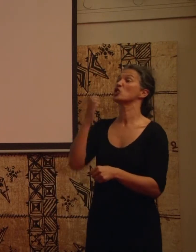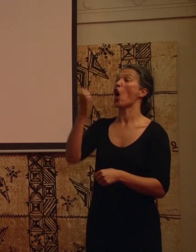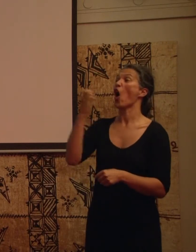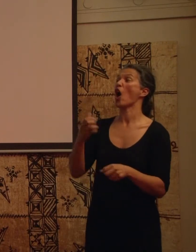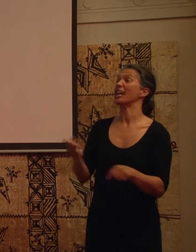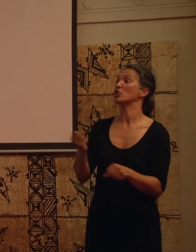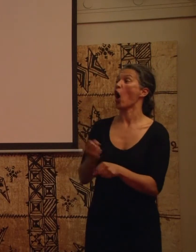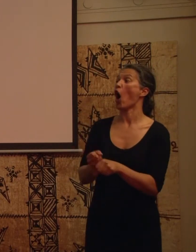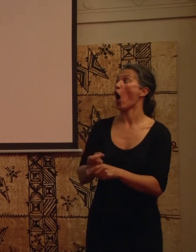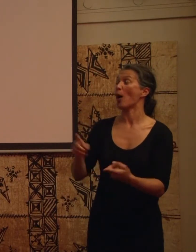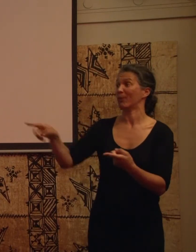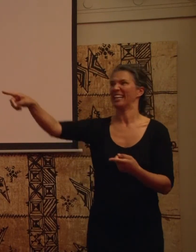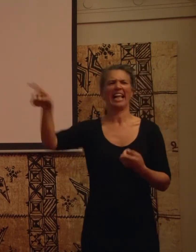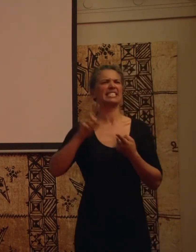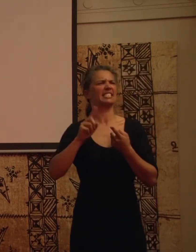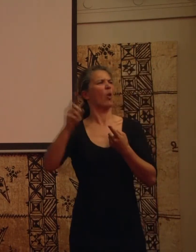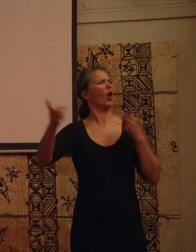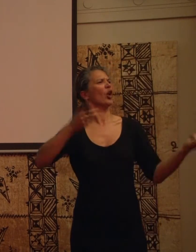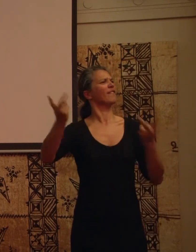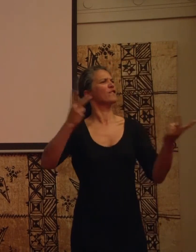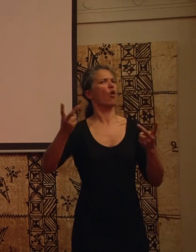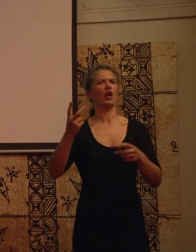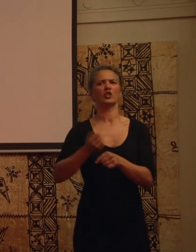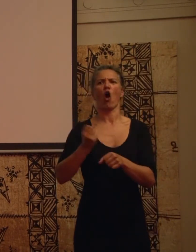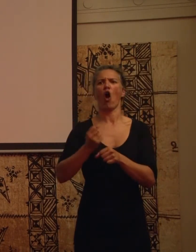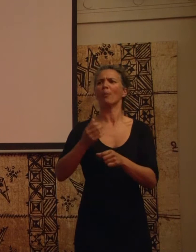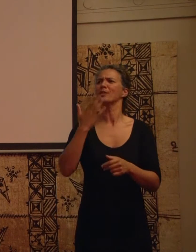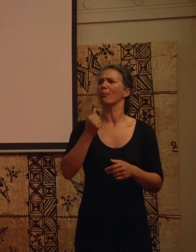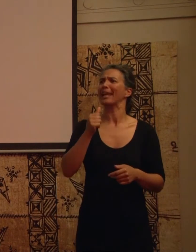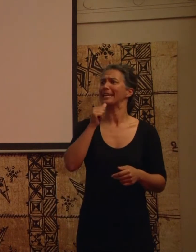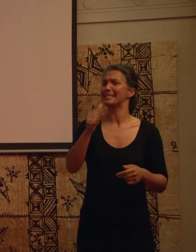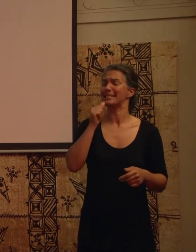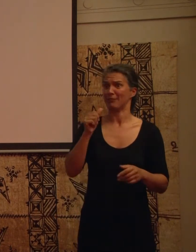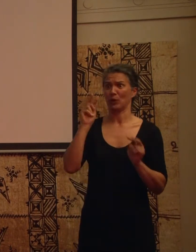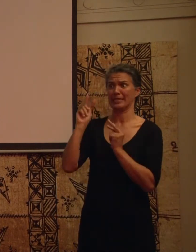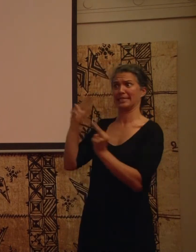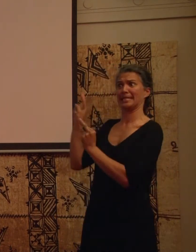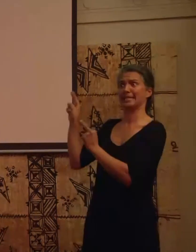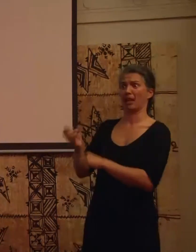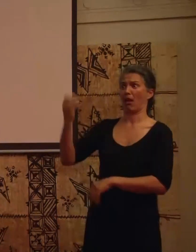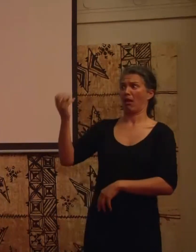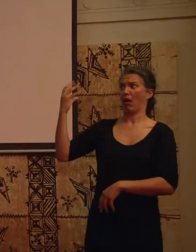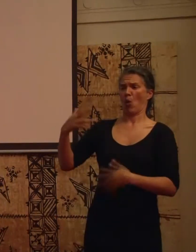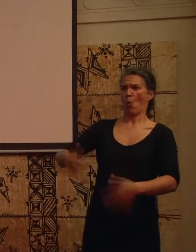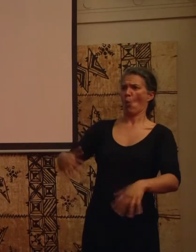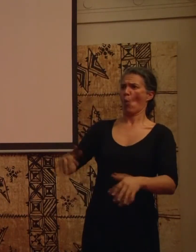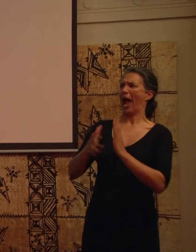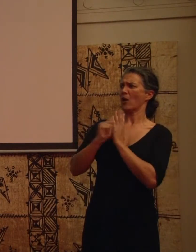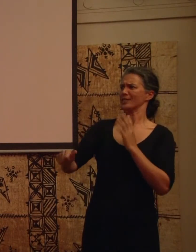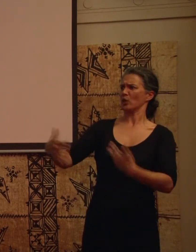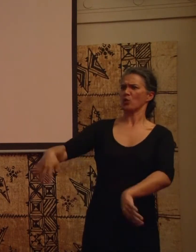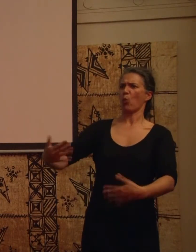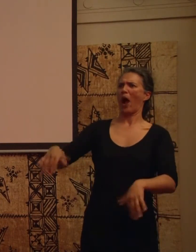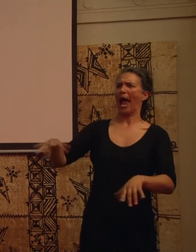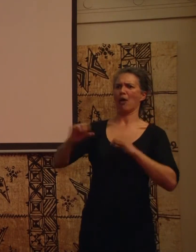Oh, John's still looking for a job. Yep, if you've got a job for John, you can see all his talents and skills. It's also a little advertisement